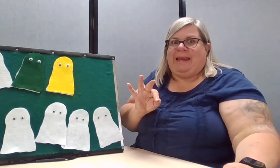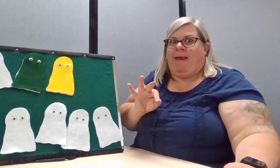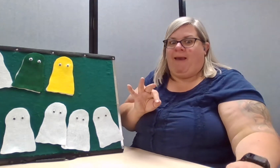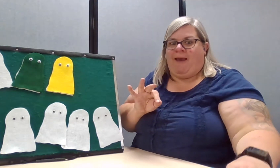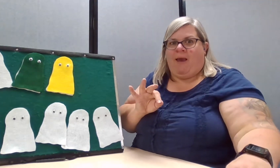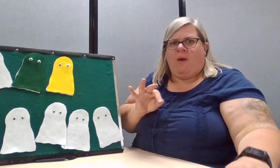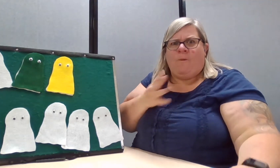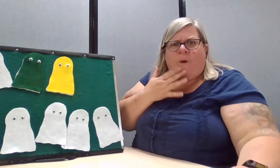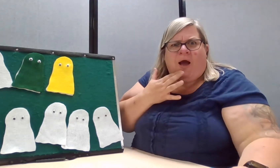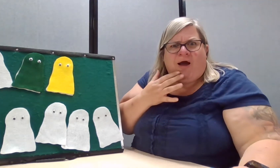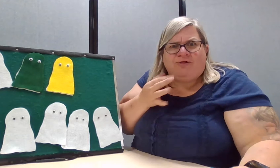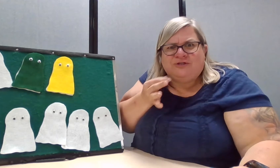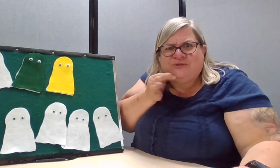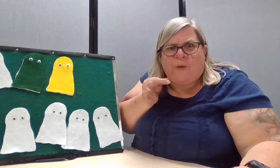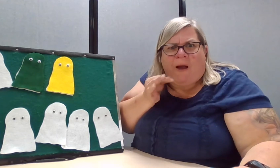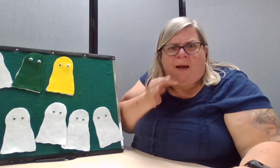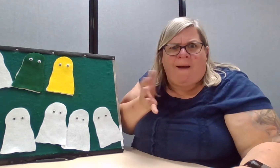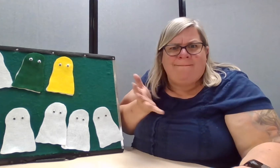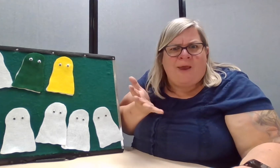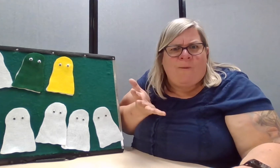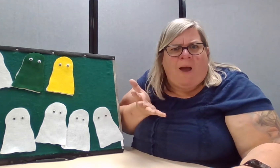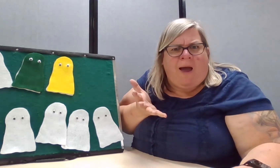strawberries. What color are strawberries?